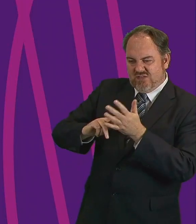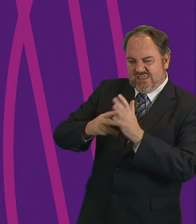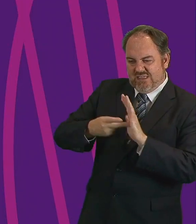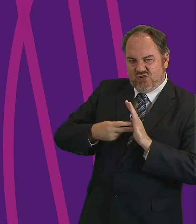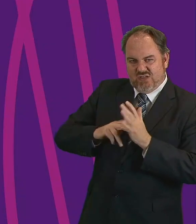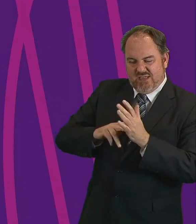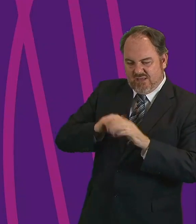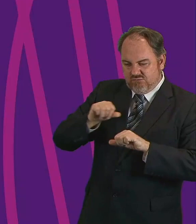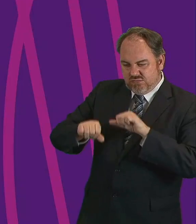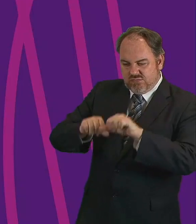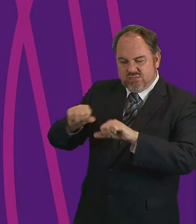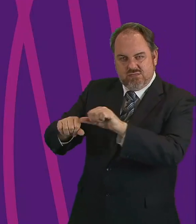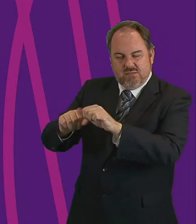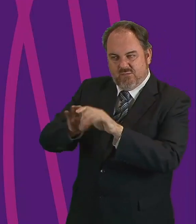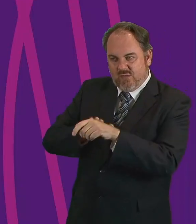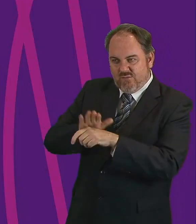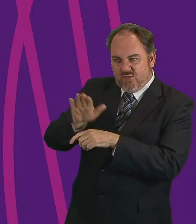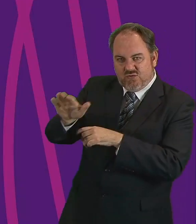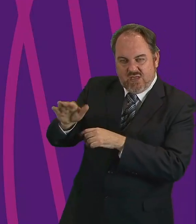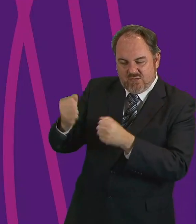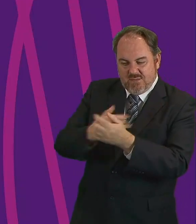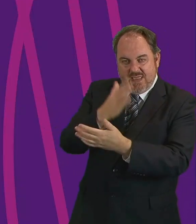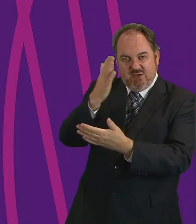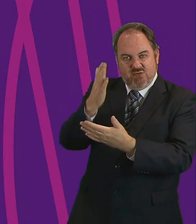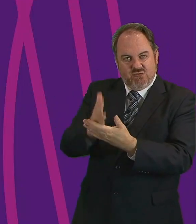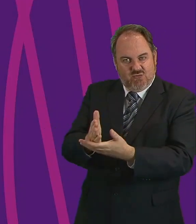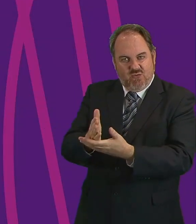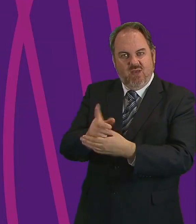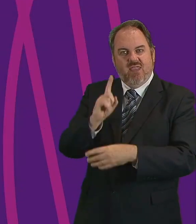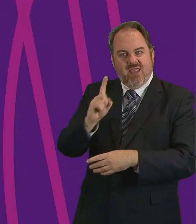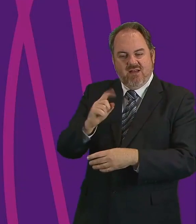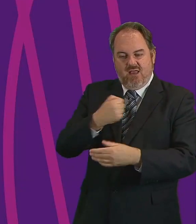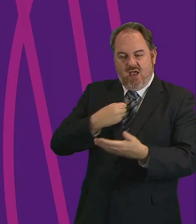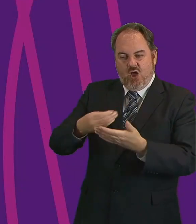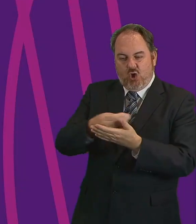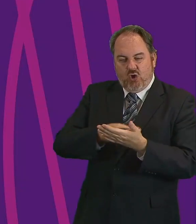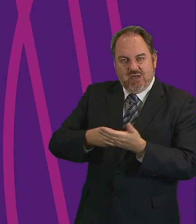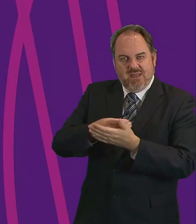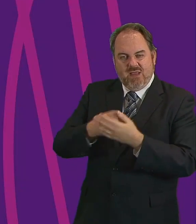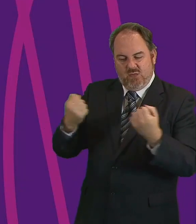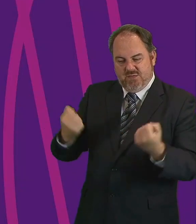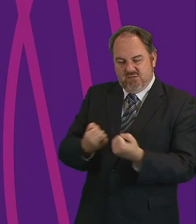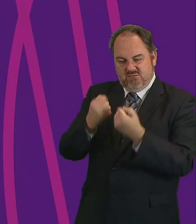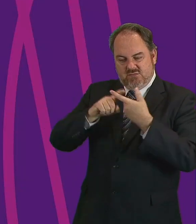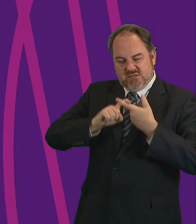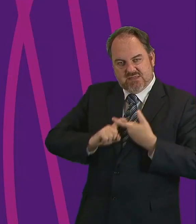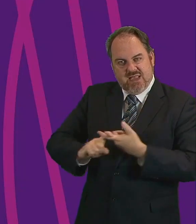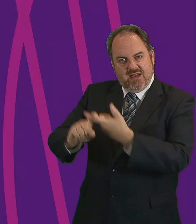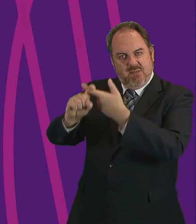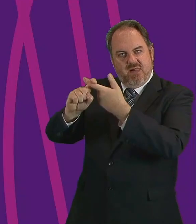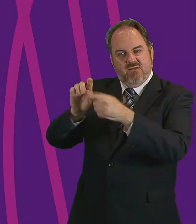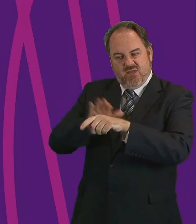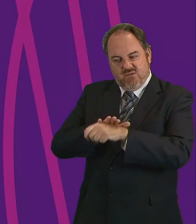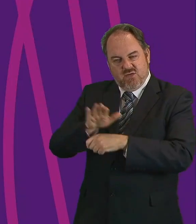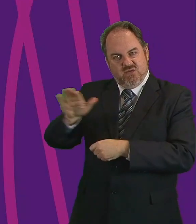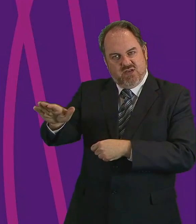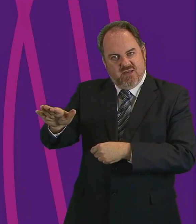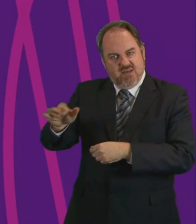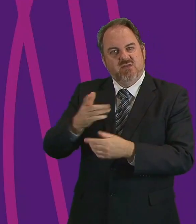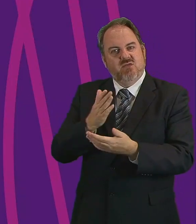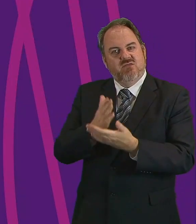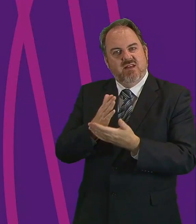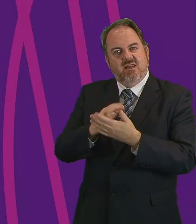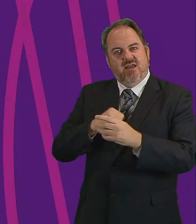that long-term approach to make sure that a recovery is sustainable. And I think I would just encourage members in their communications